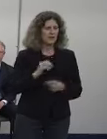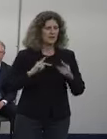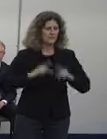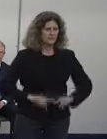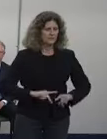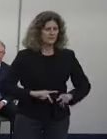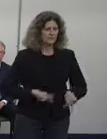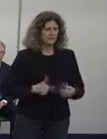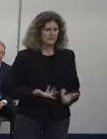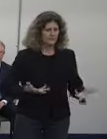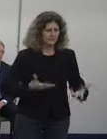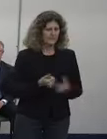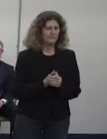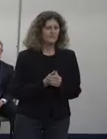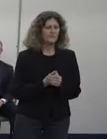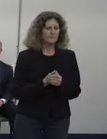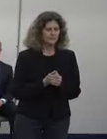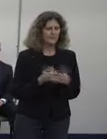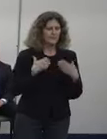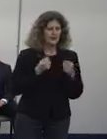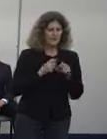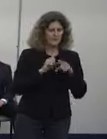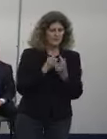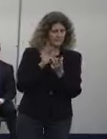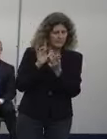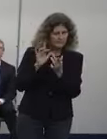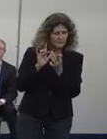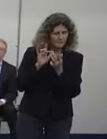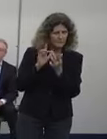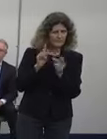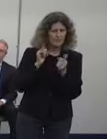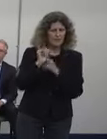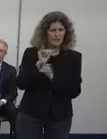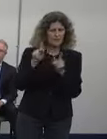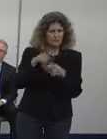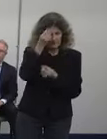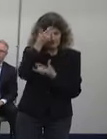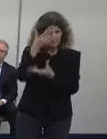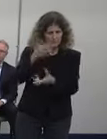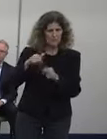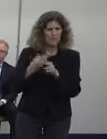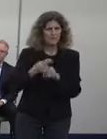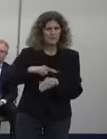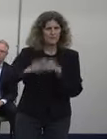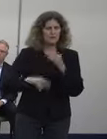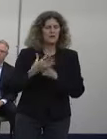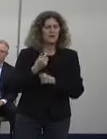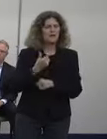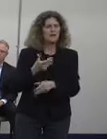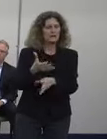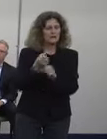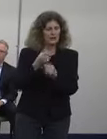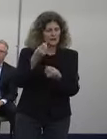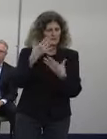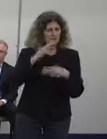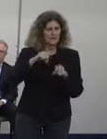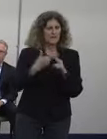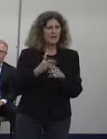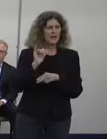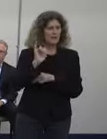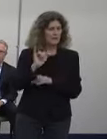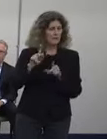staff contacted the individual, informing them of their result, and obtained information on their